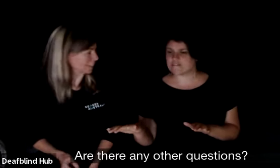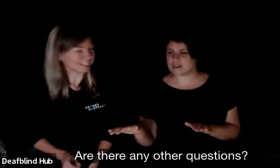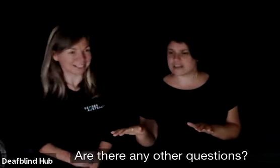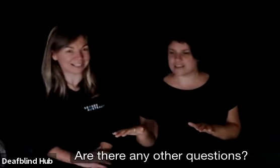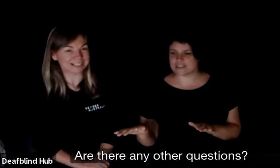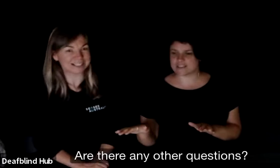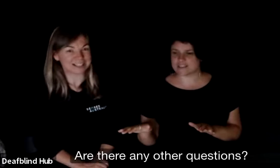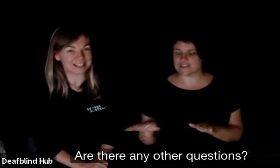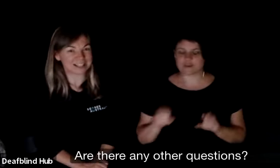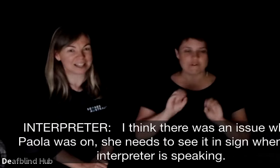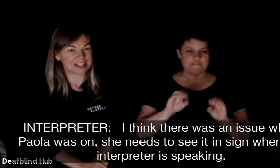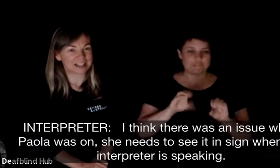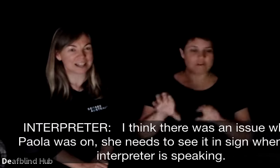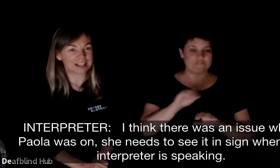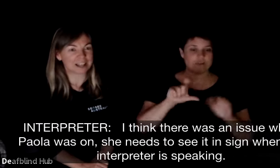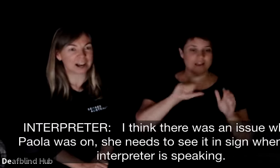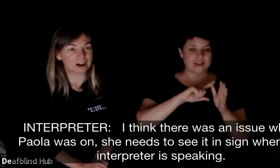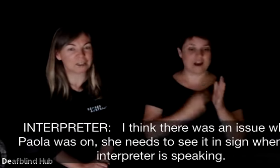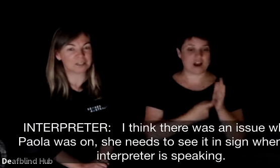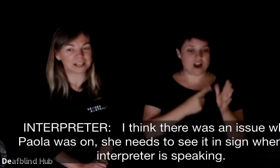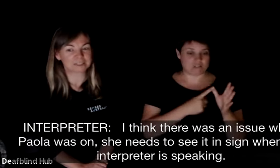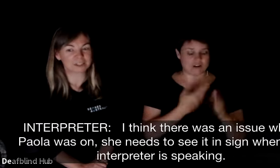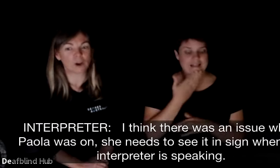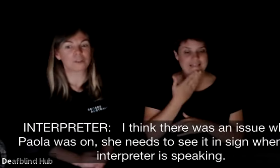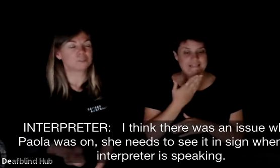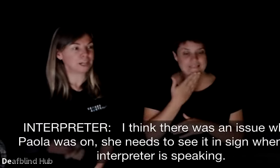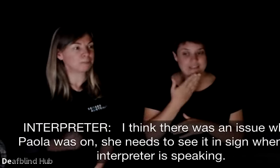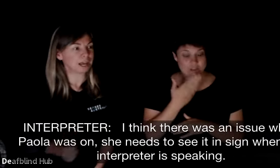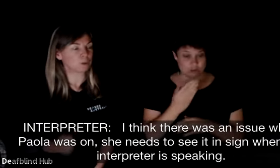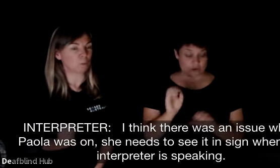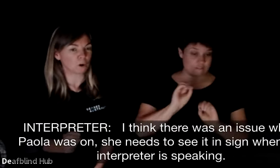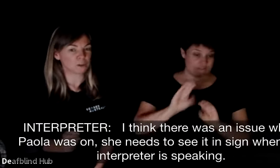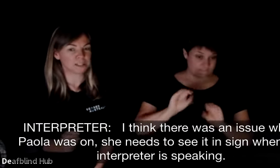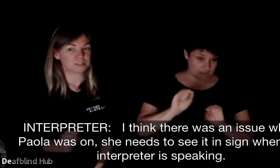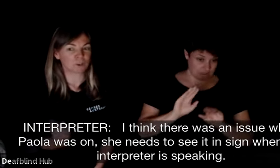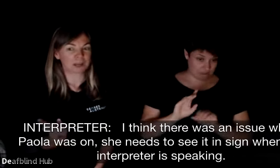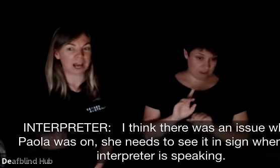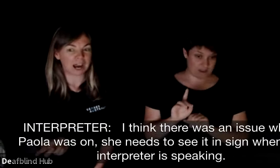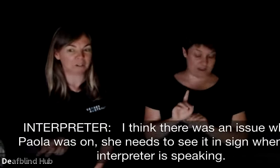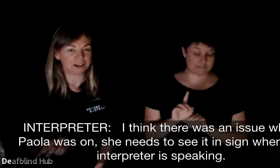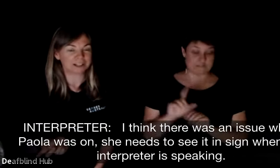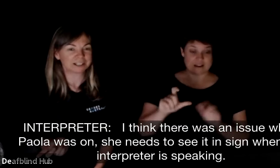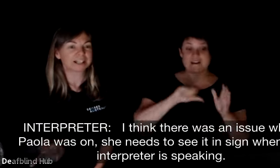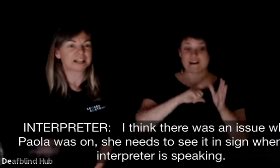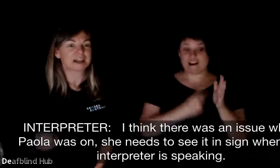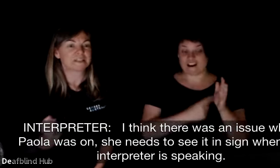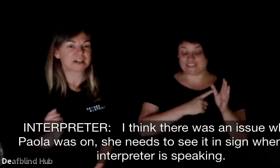you say that feedback again? Yes. Kara, thanks for, the feedback was from